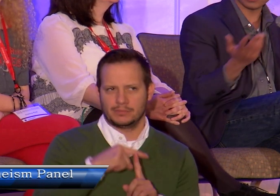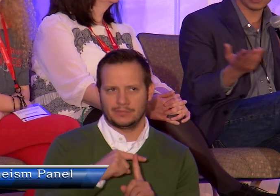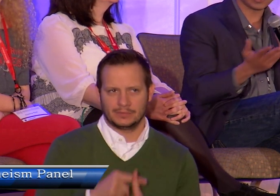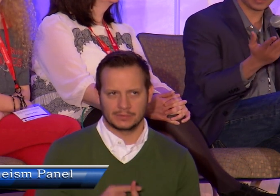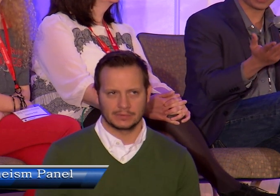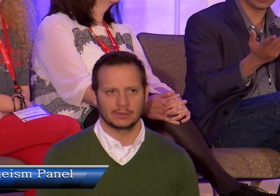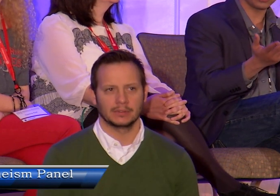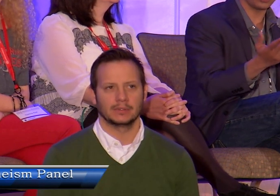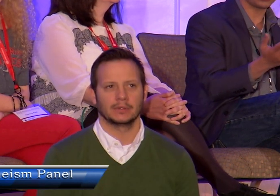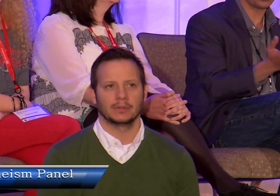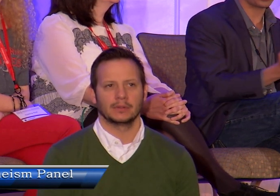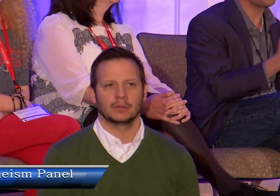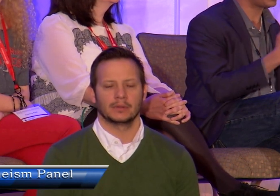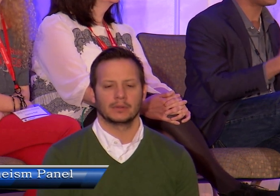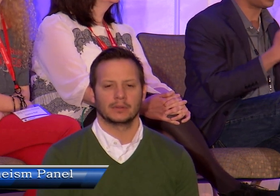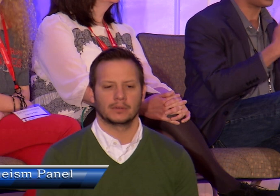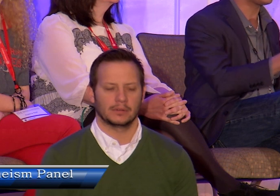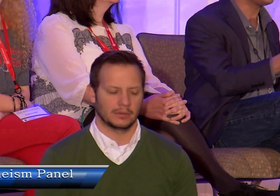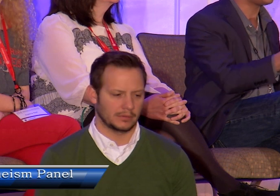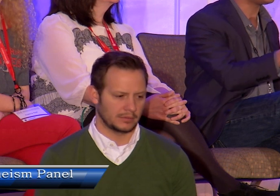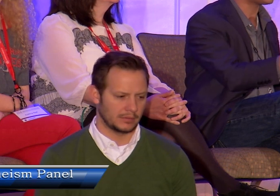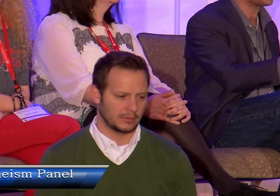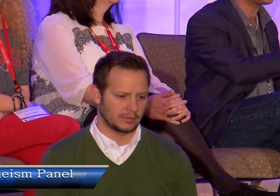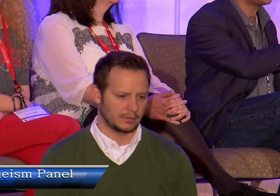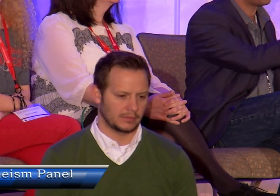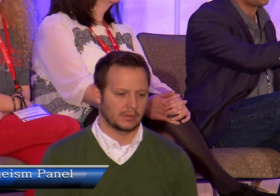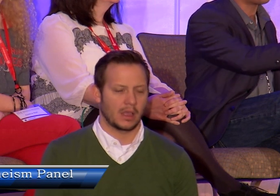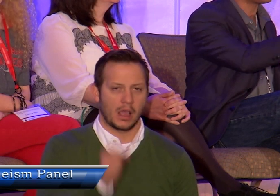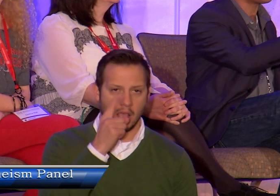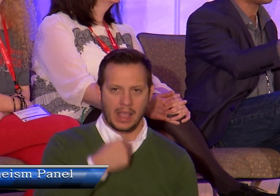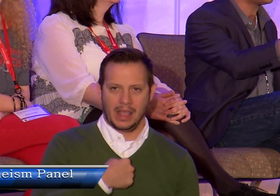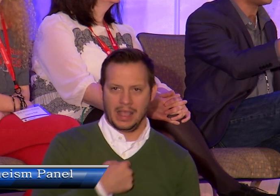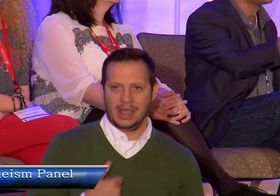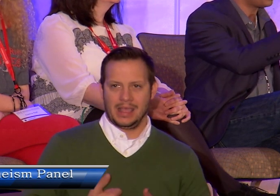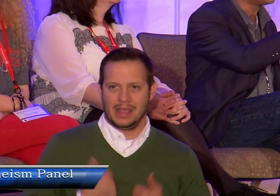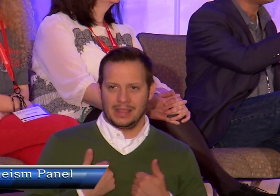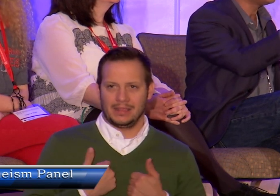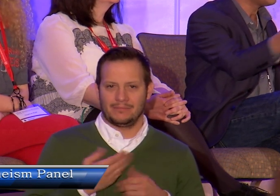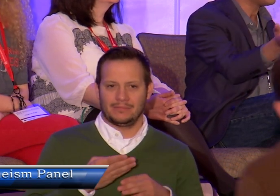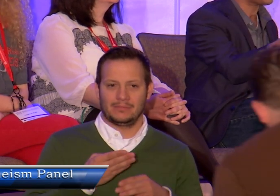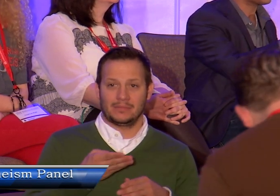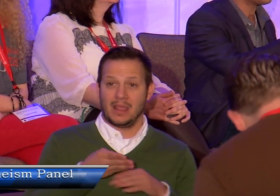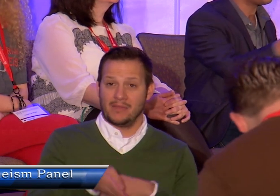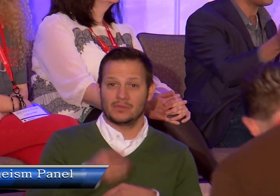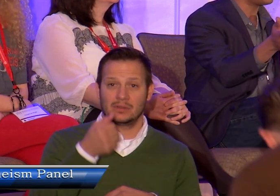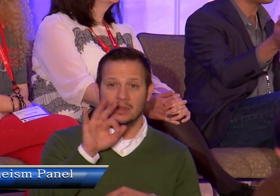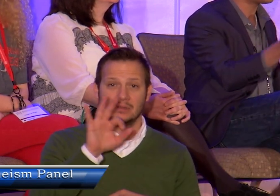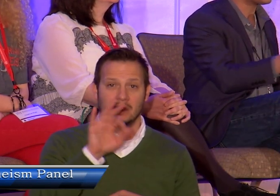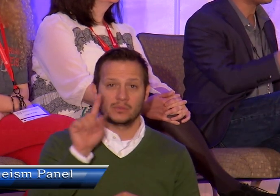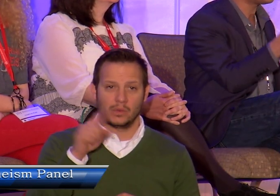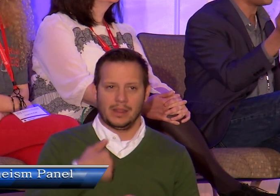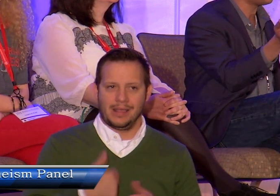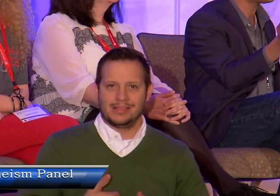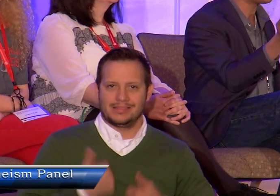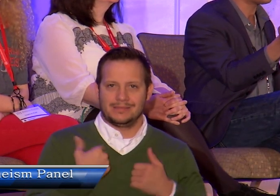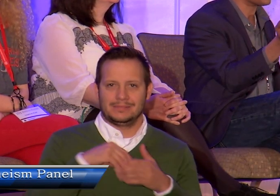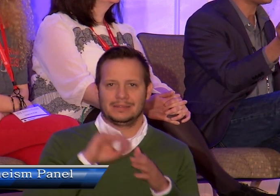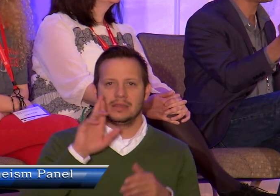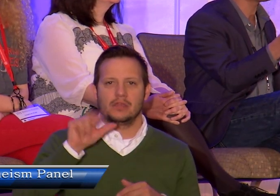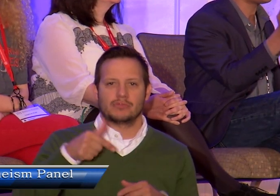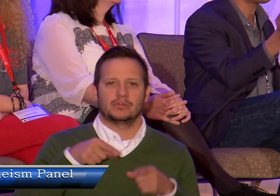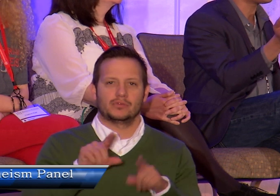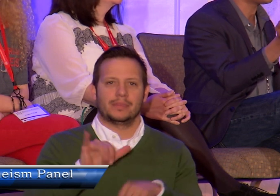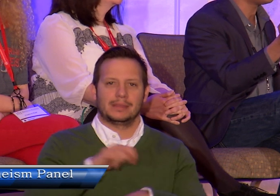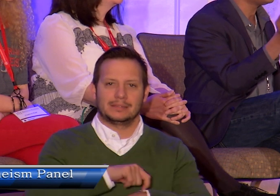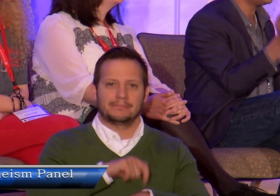I do agree that sanctions don't work, because I lived under sanctions after 1991. Iraq lived under sanctions, and most of the